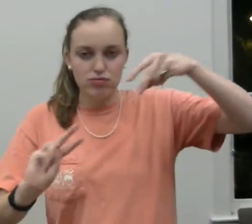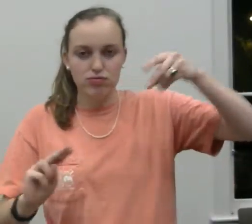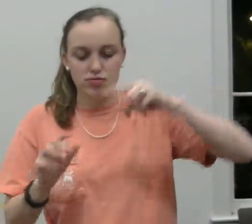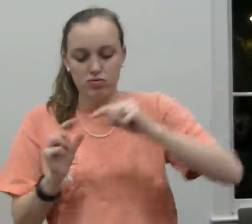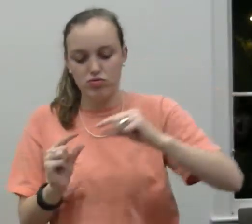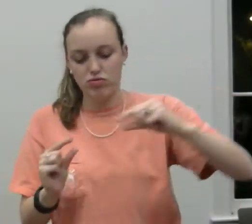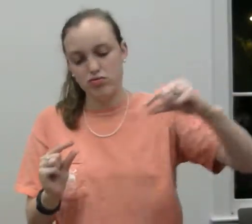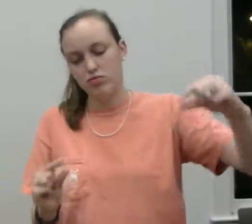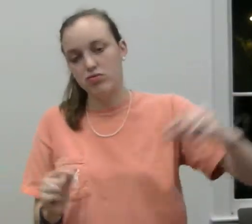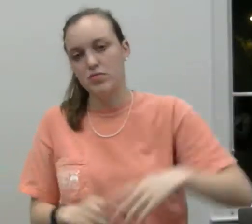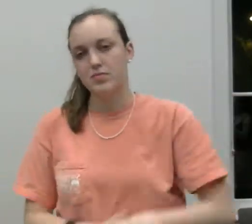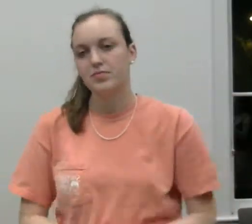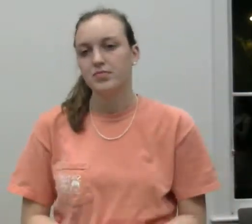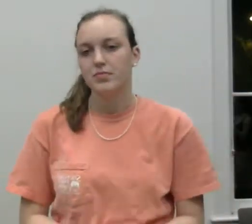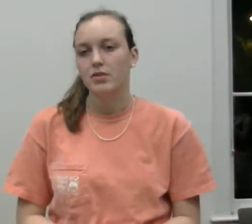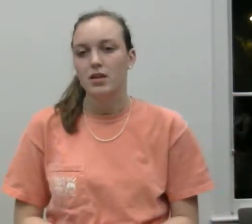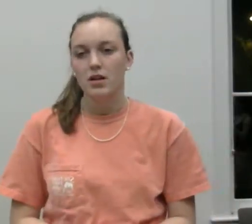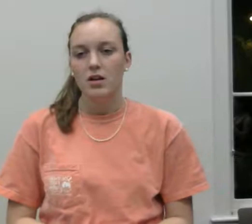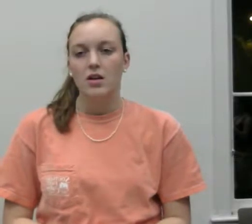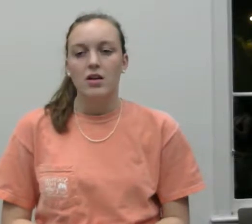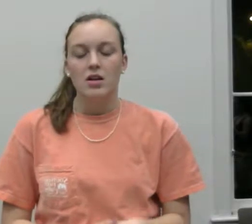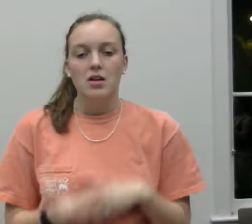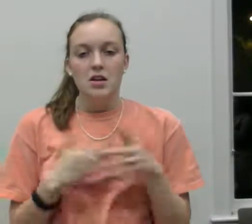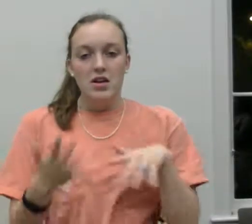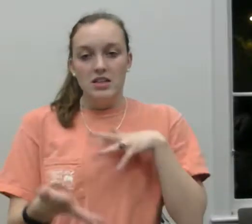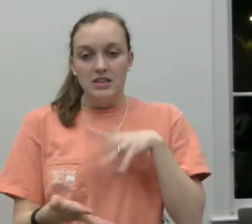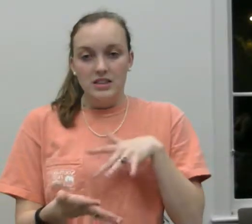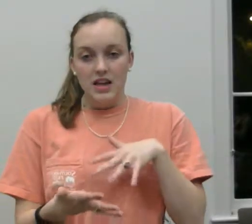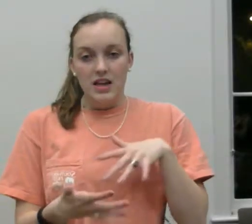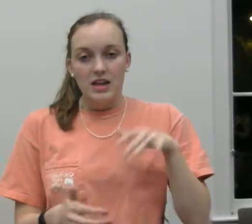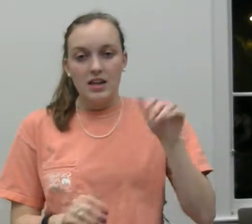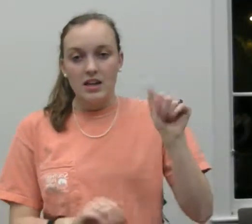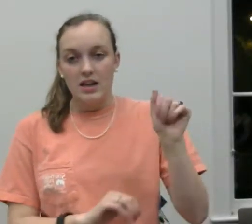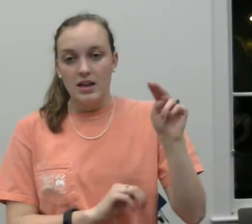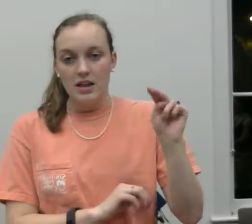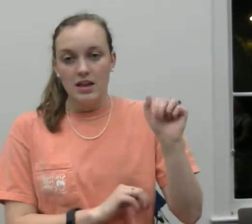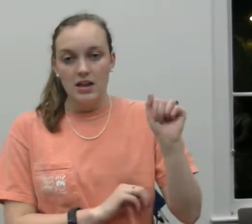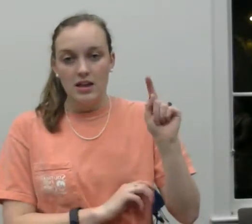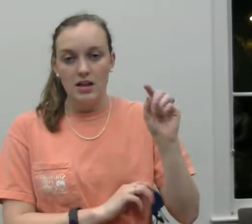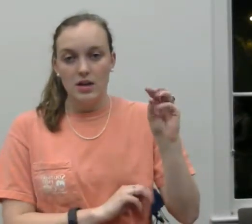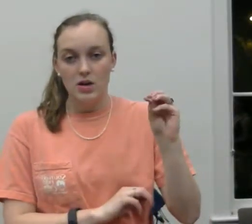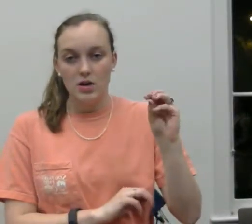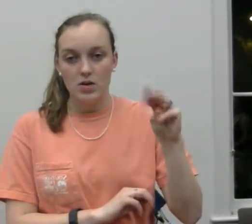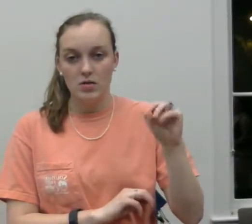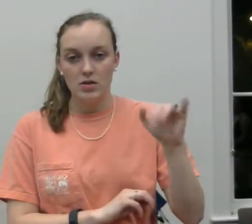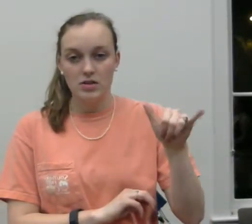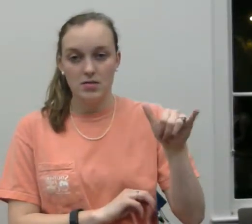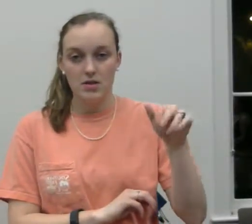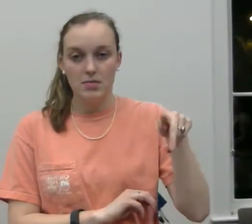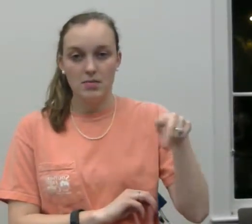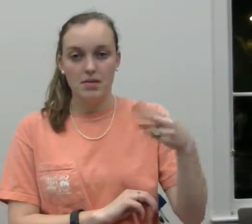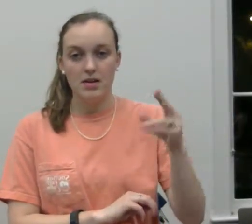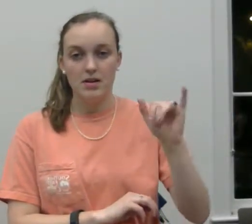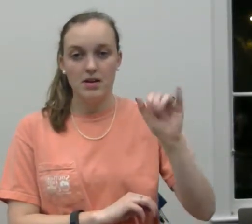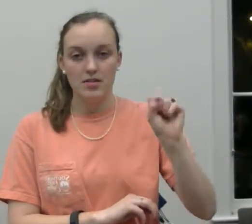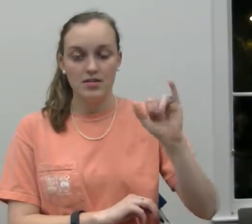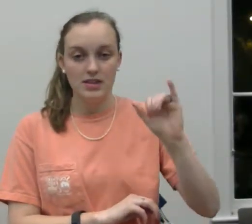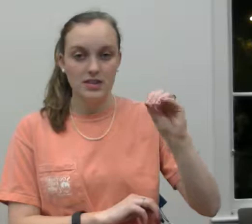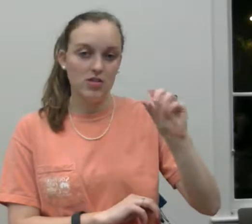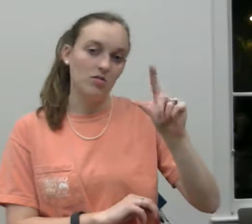something's DNA. You can also study anatomy and physiology, which is studying structure and function of individual organisms like humans. You can study